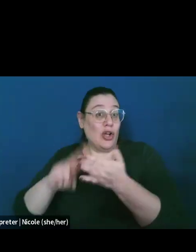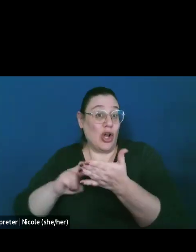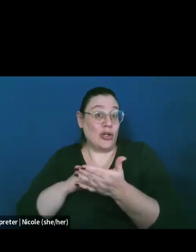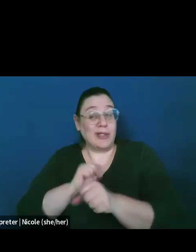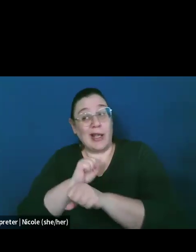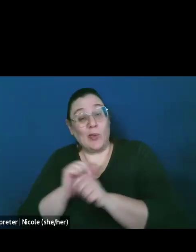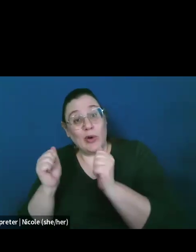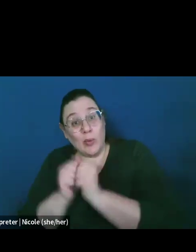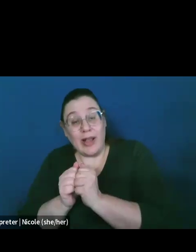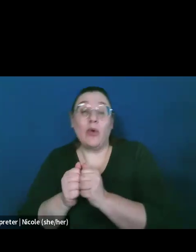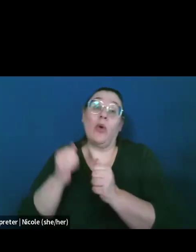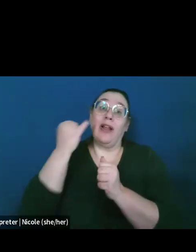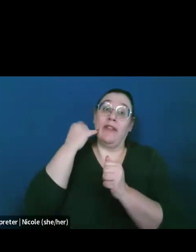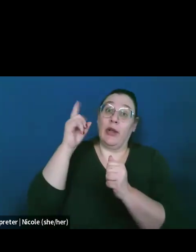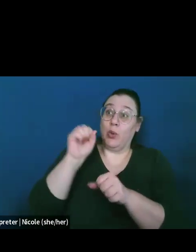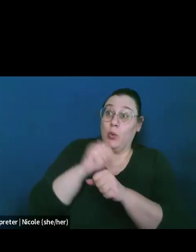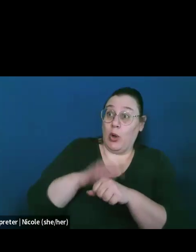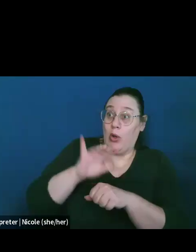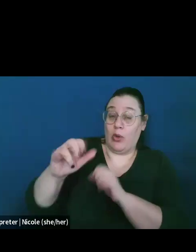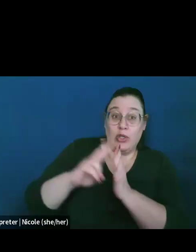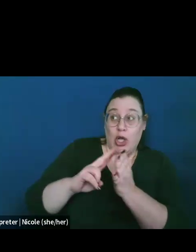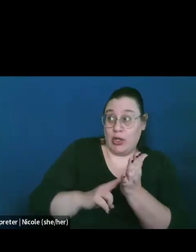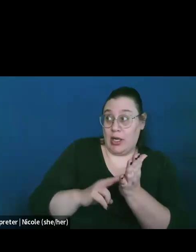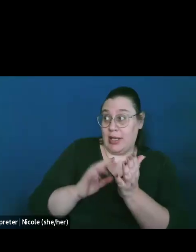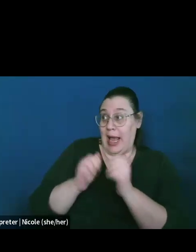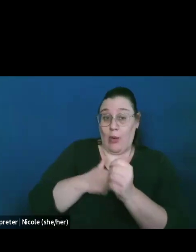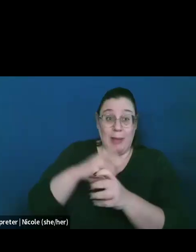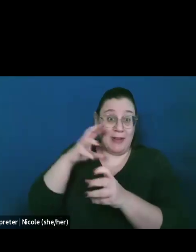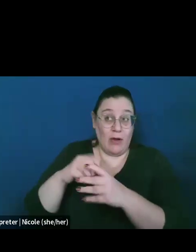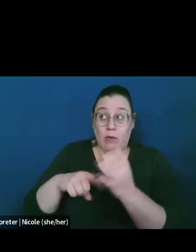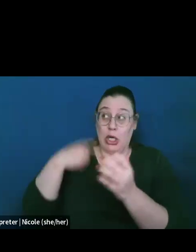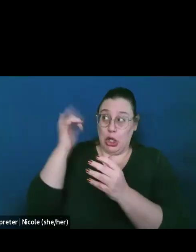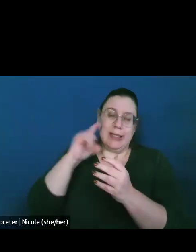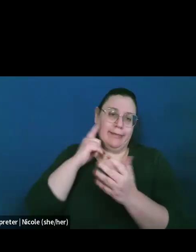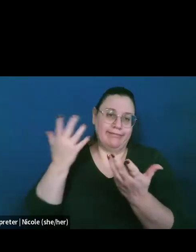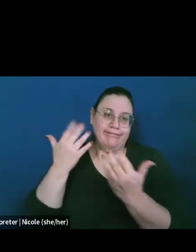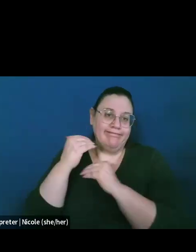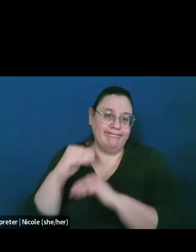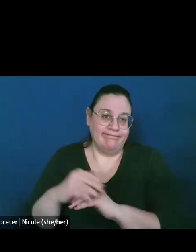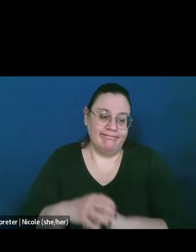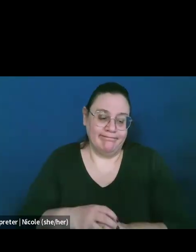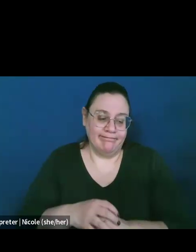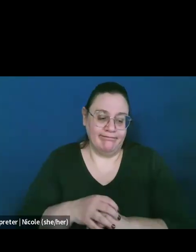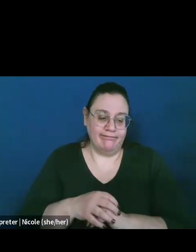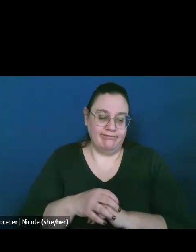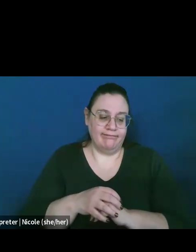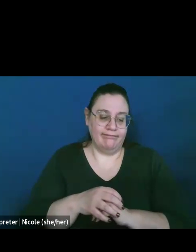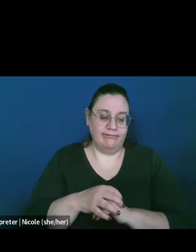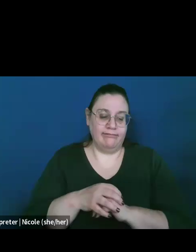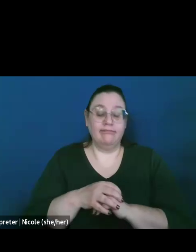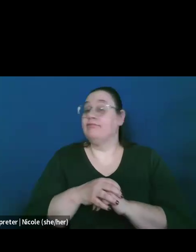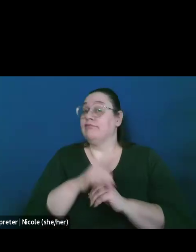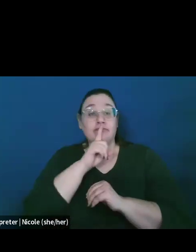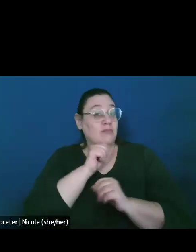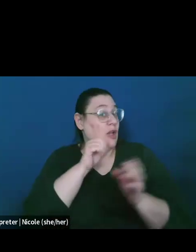do end up working on them, what that involvement looks like. Now, if you don't plan to work with